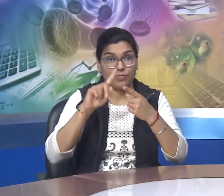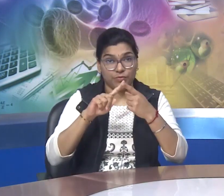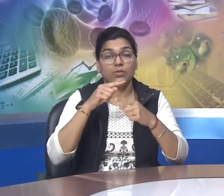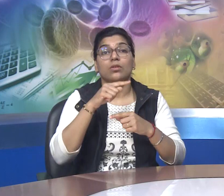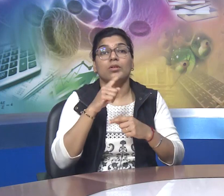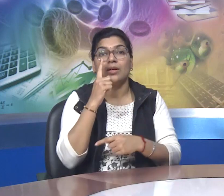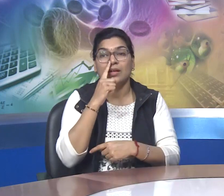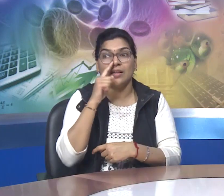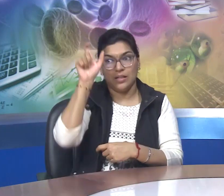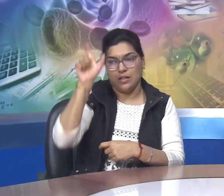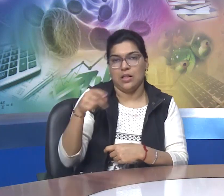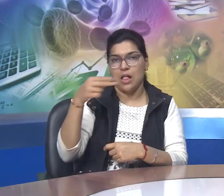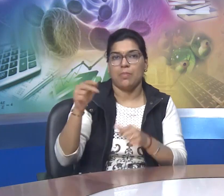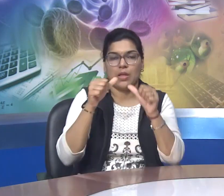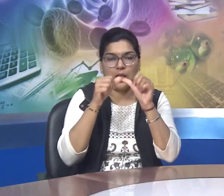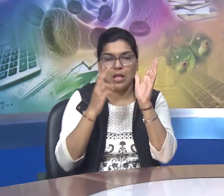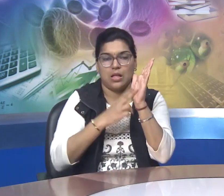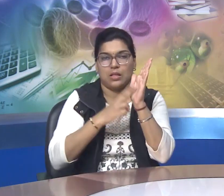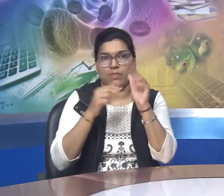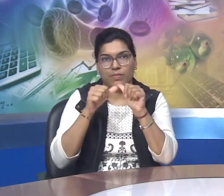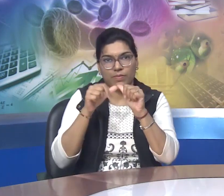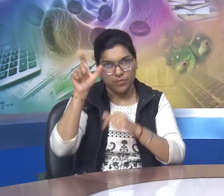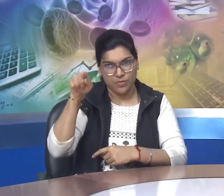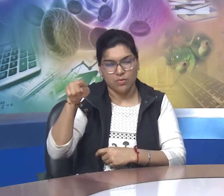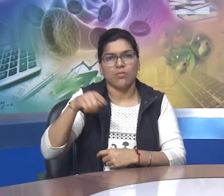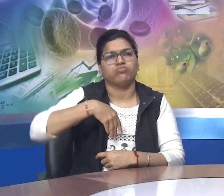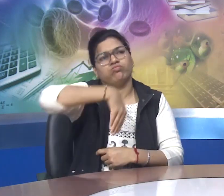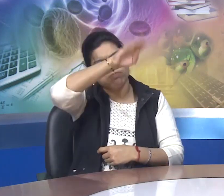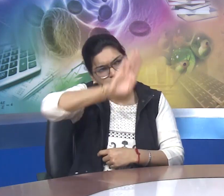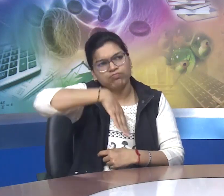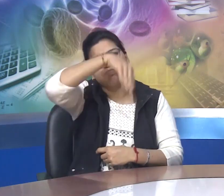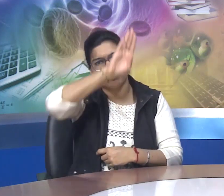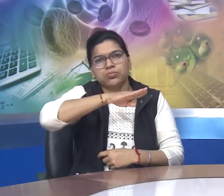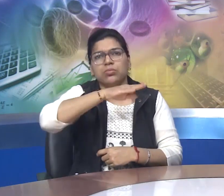voice. Anna painted the house.